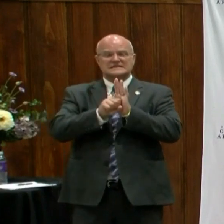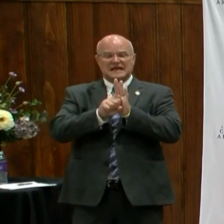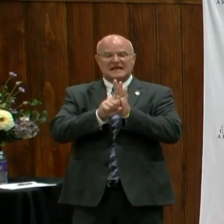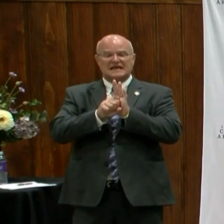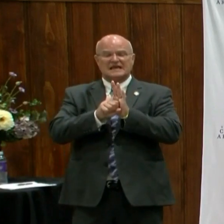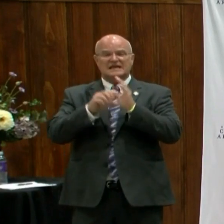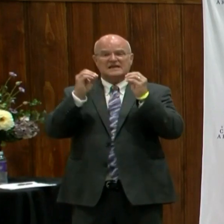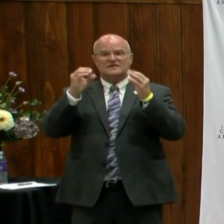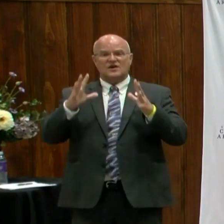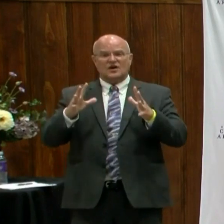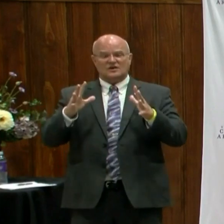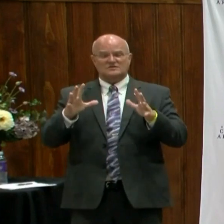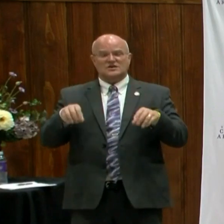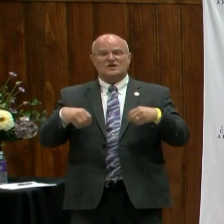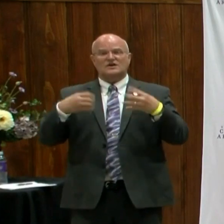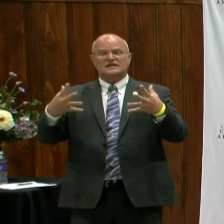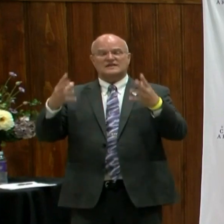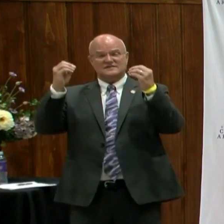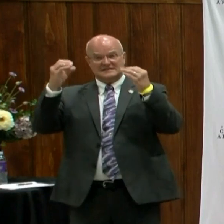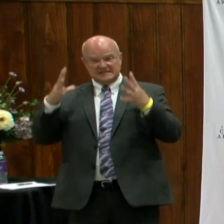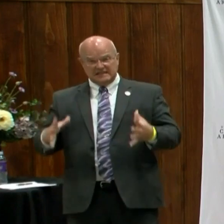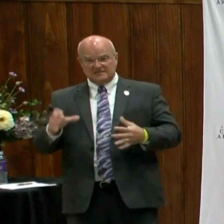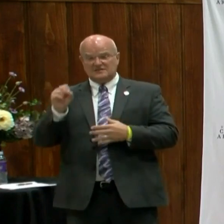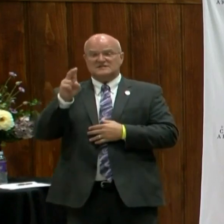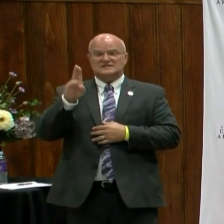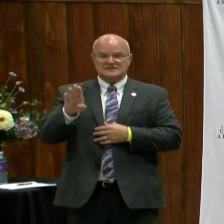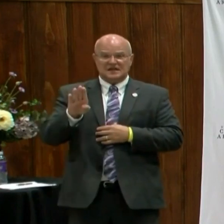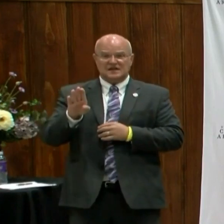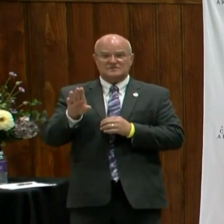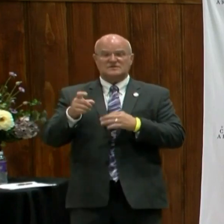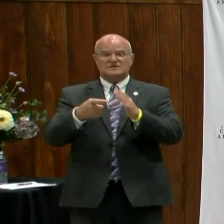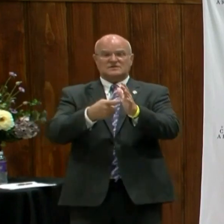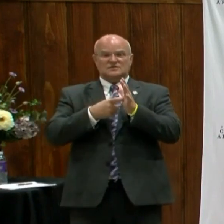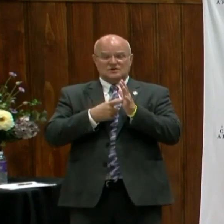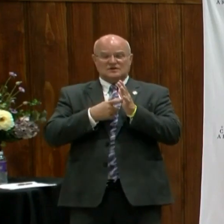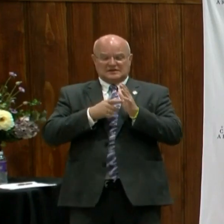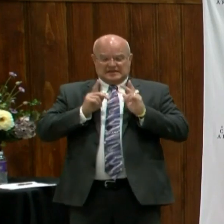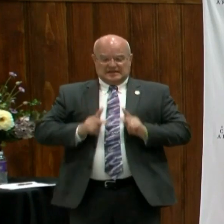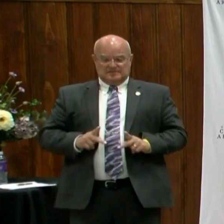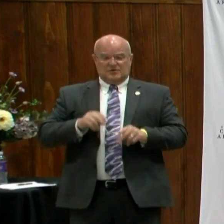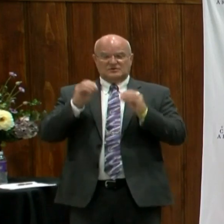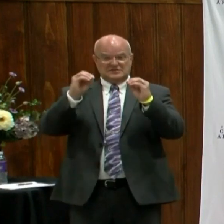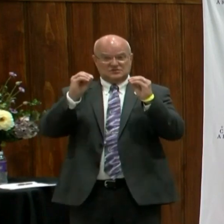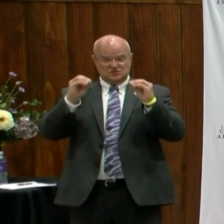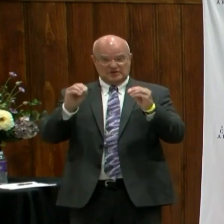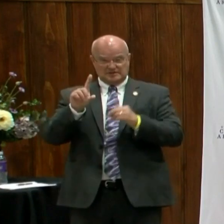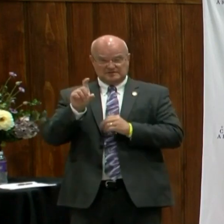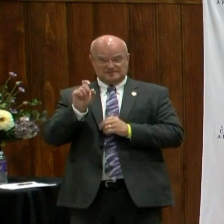to educators, faculty, and substitutes since the state is requiring in-person instruction?